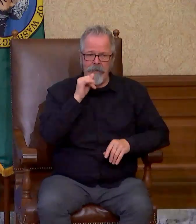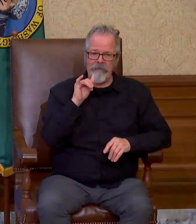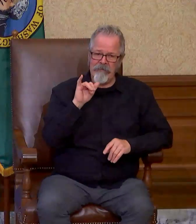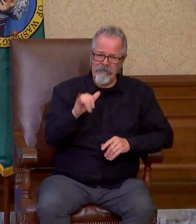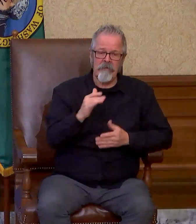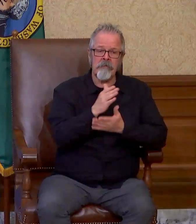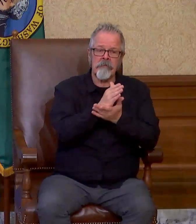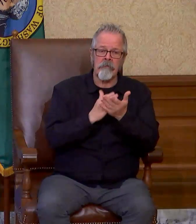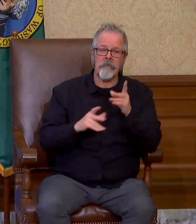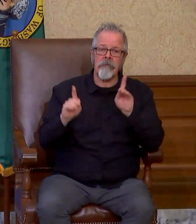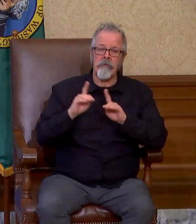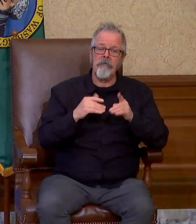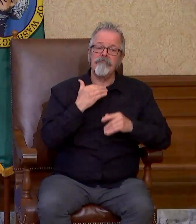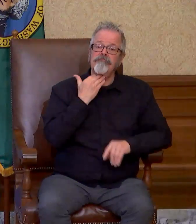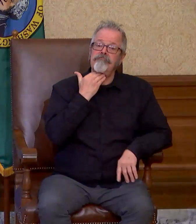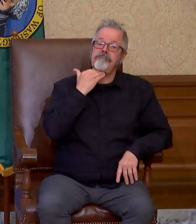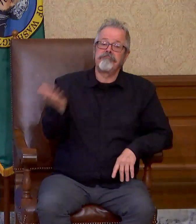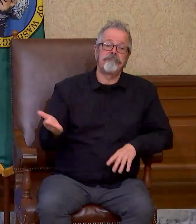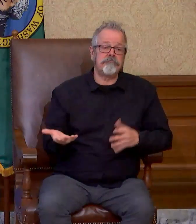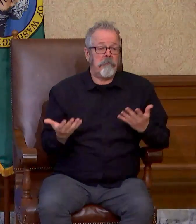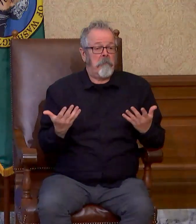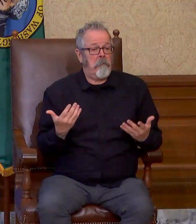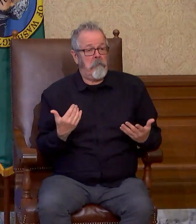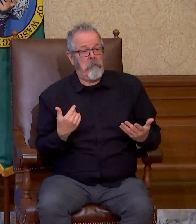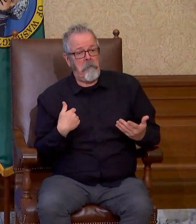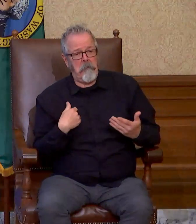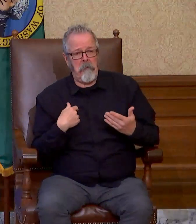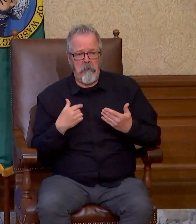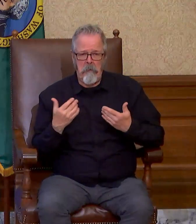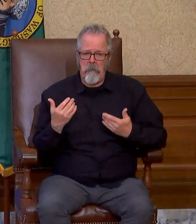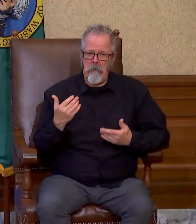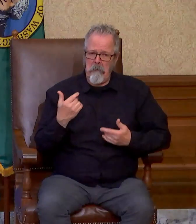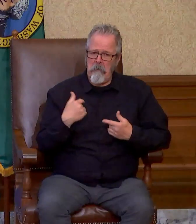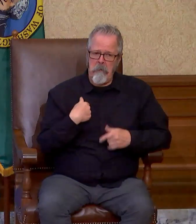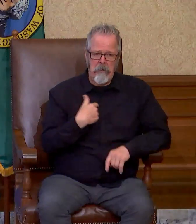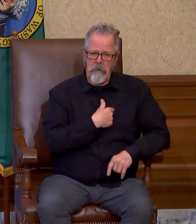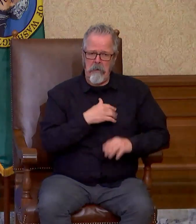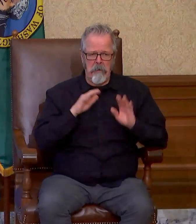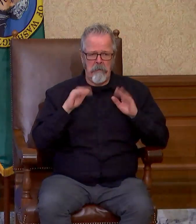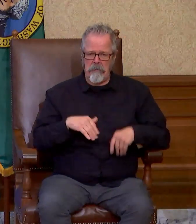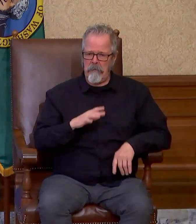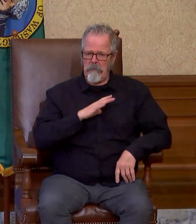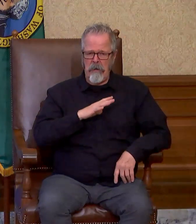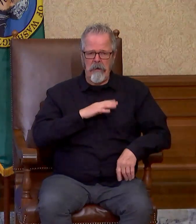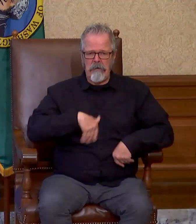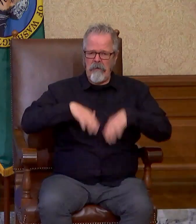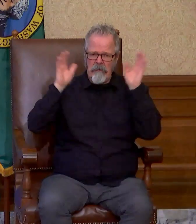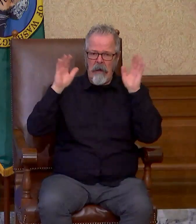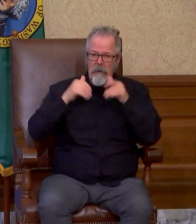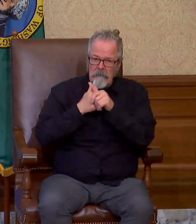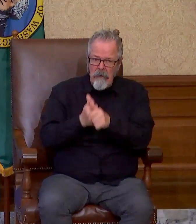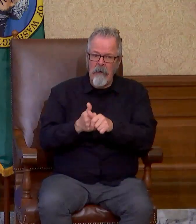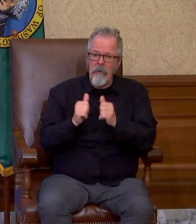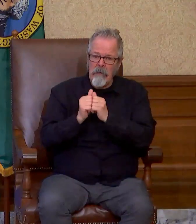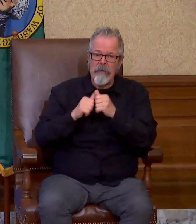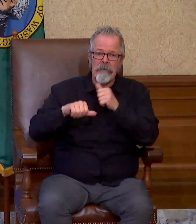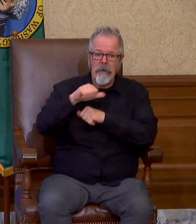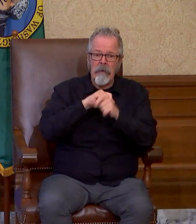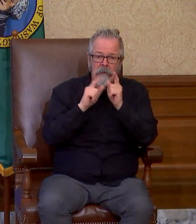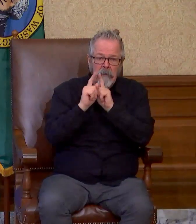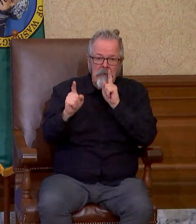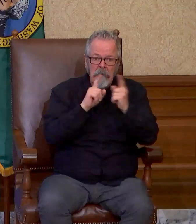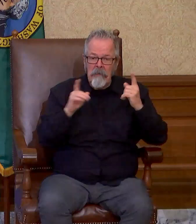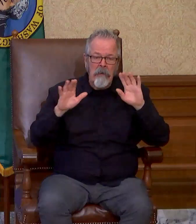But that is a very dangerous bet, and we cannot gamble on this. Next question comes from Joe with the Seattle Times.